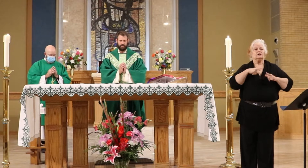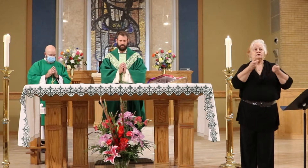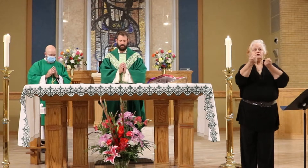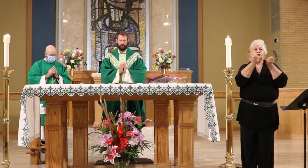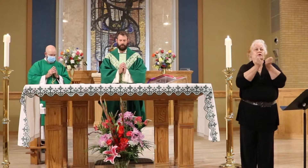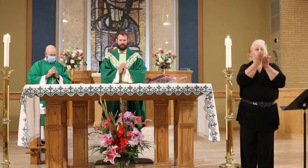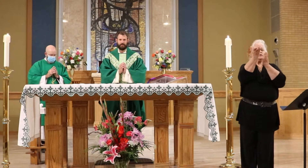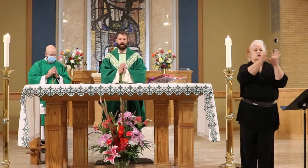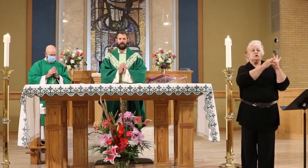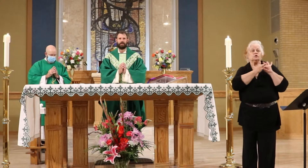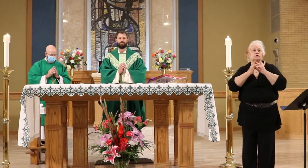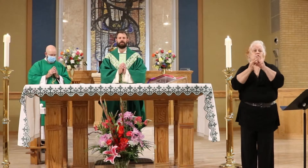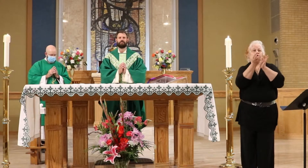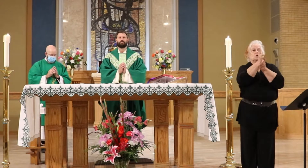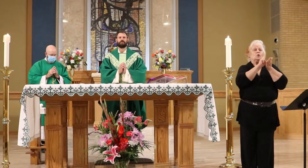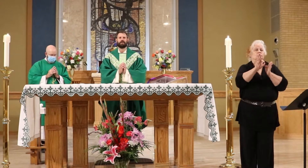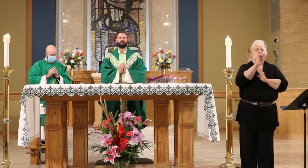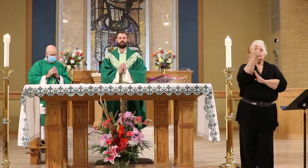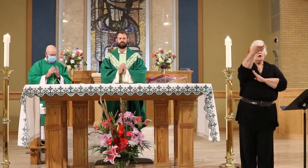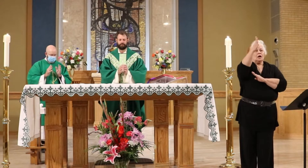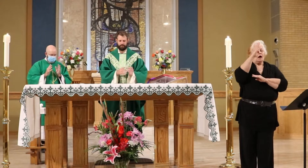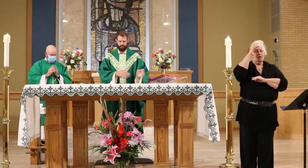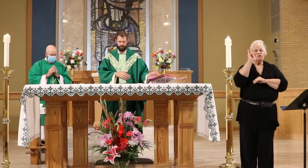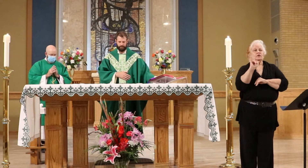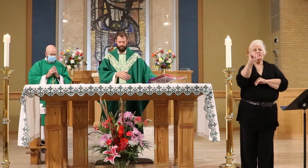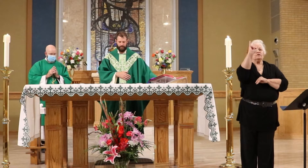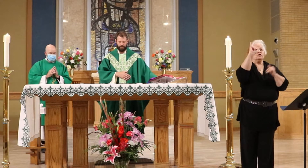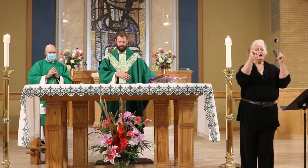Spirit, one God forever and ever.